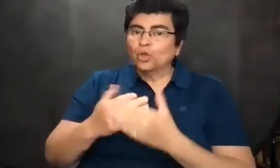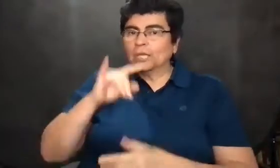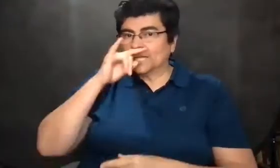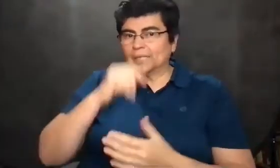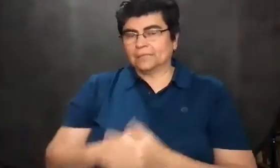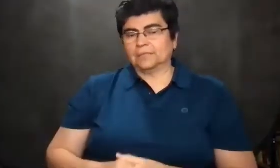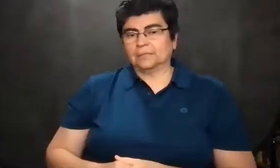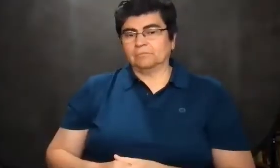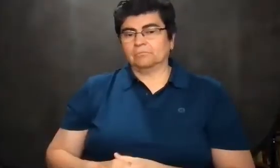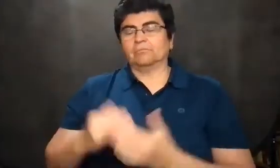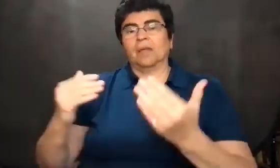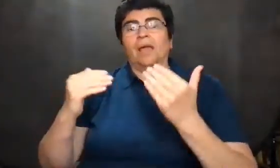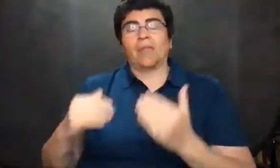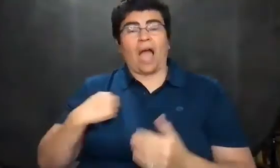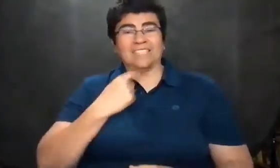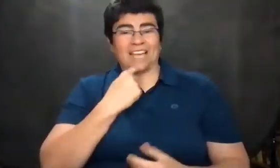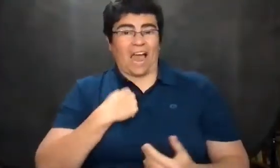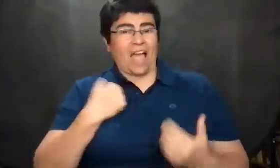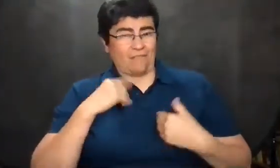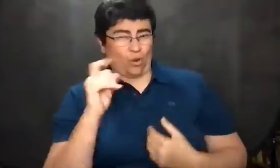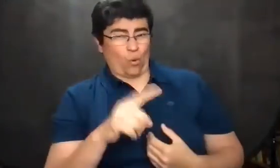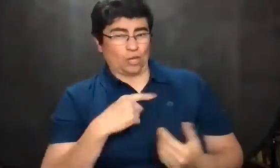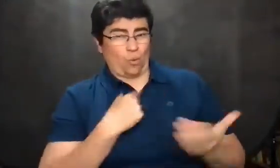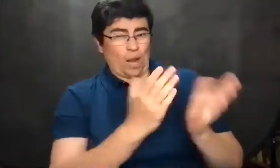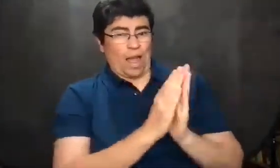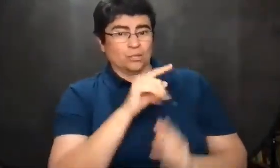then I said, "Well, I have a question I want to ask you." I said,